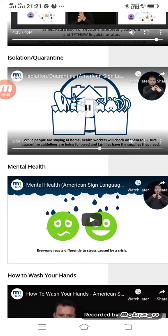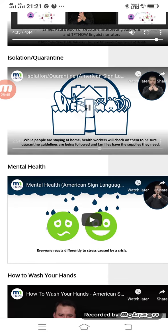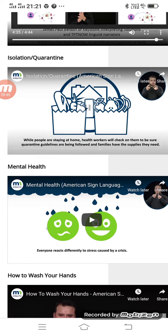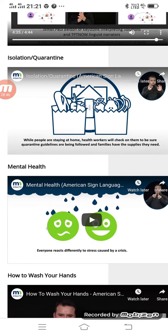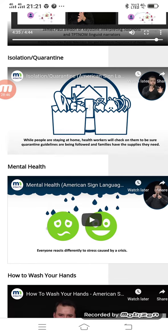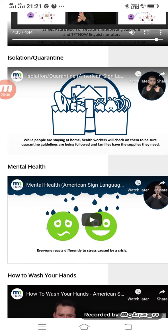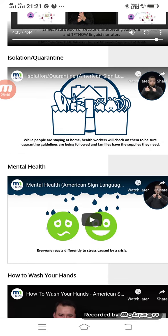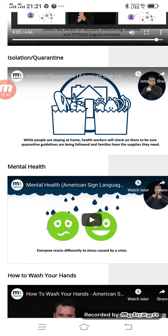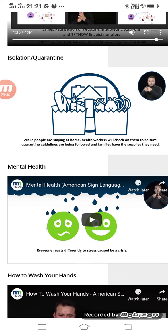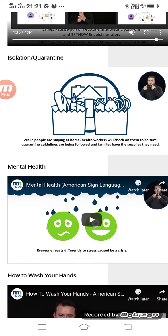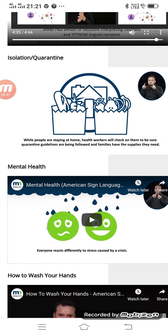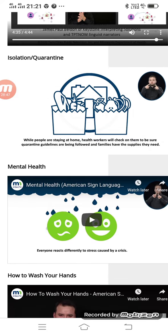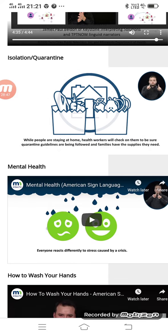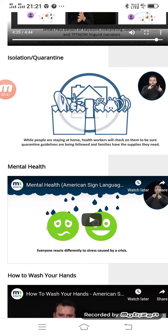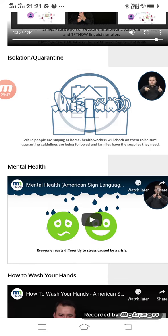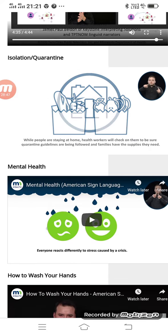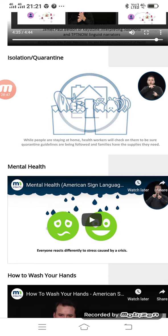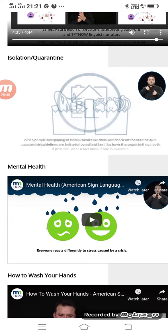they need.